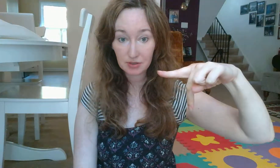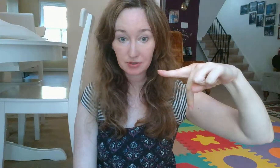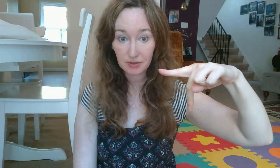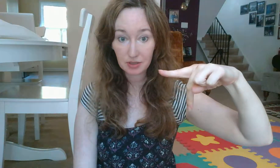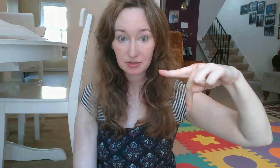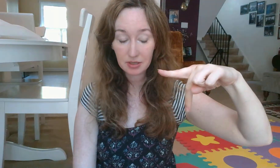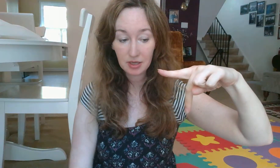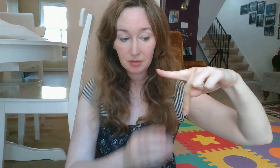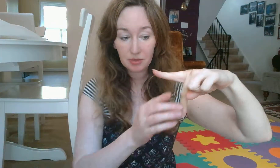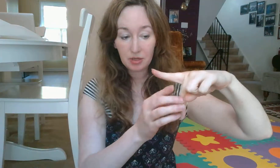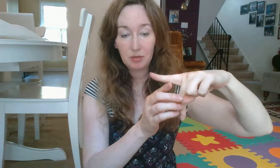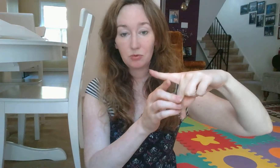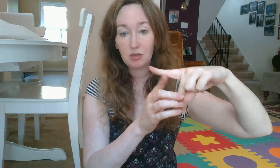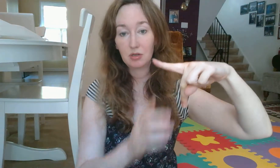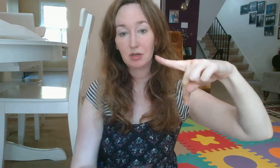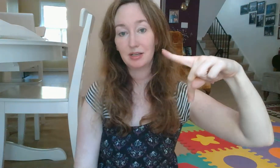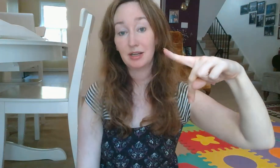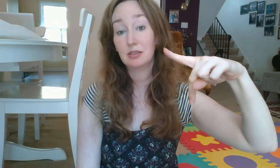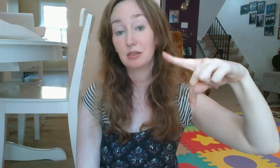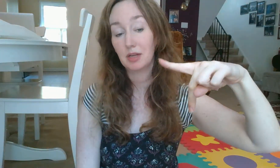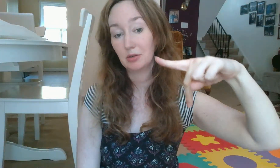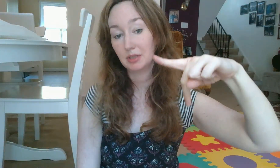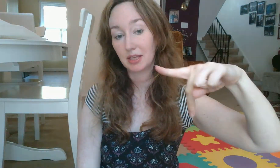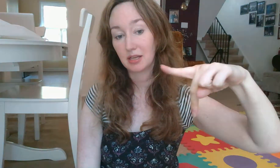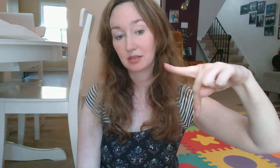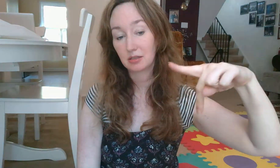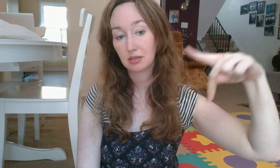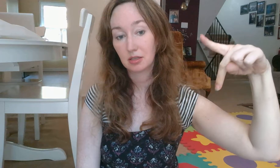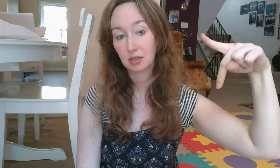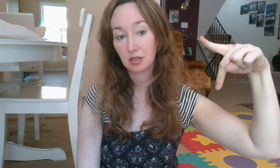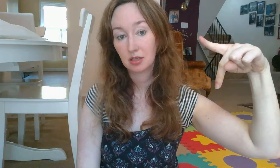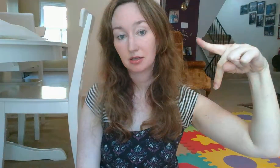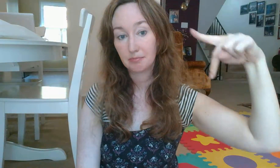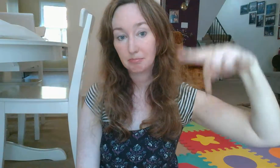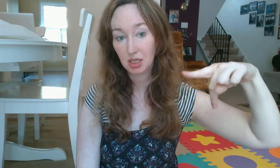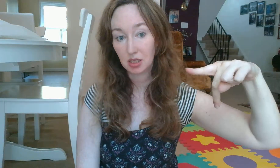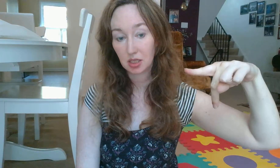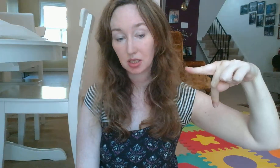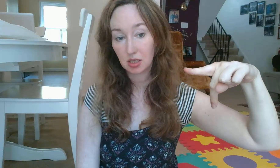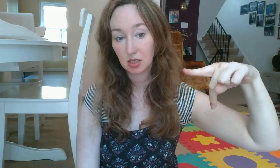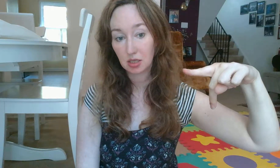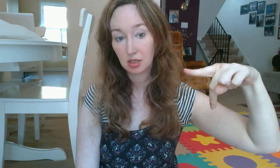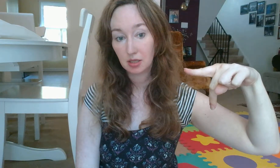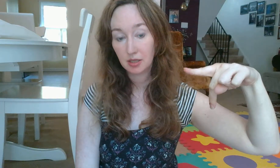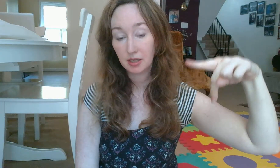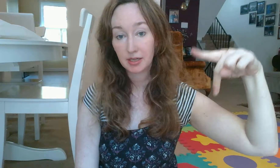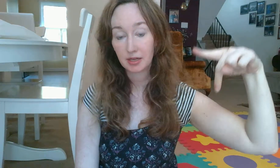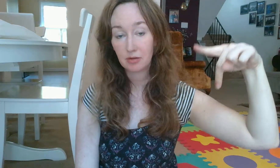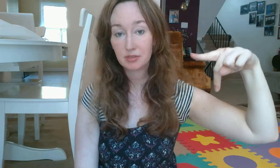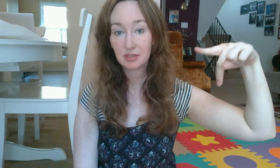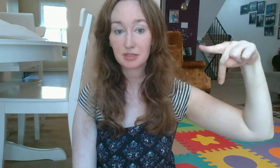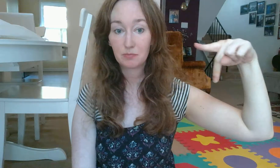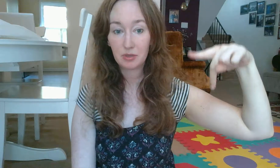2 fingers. They're going to be more at a 90-degree angle like that. P. And again, I would suggest pointing